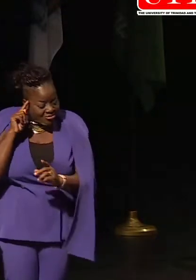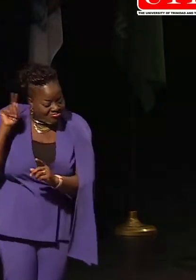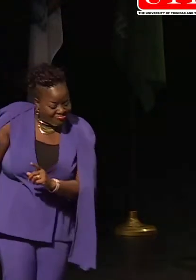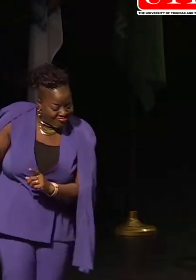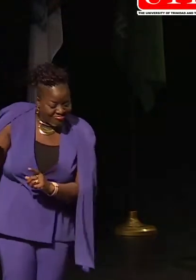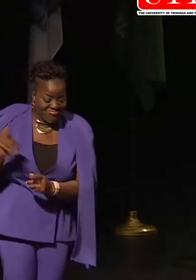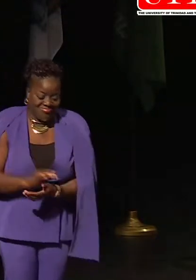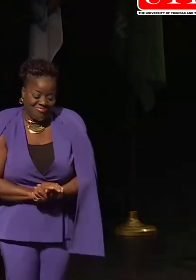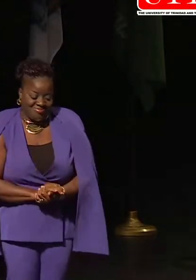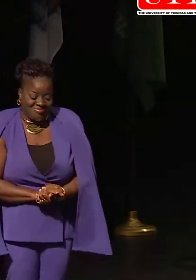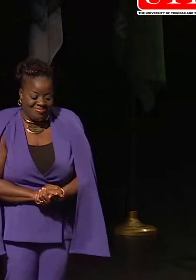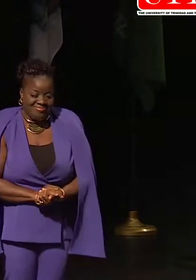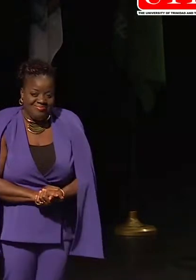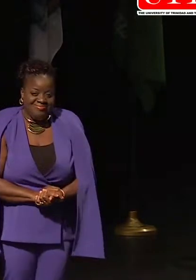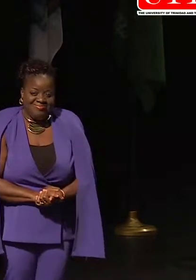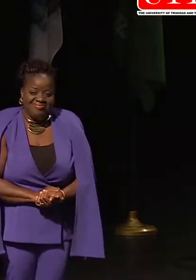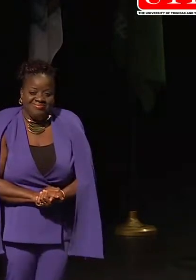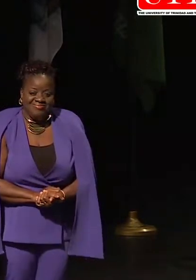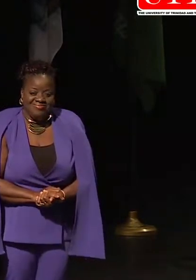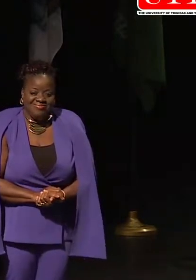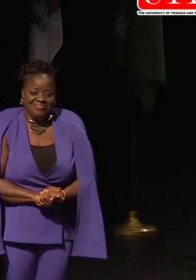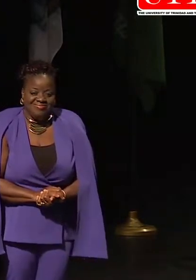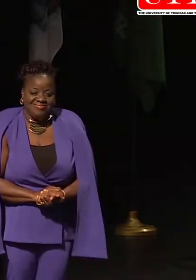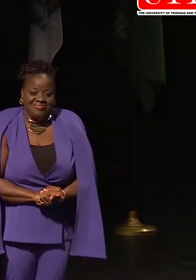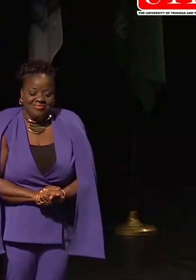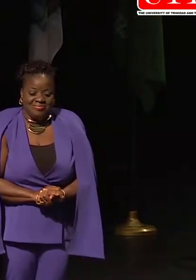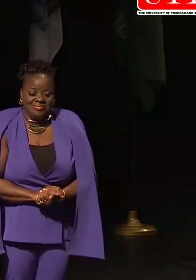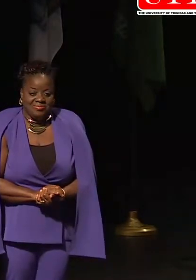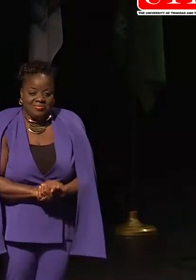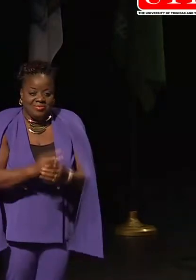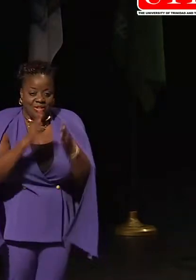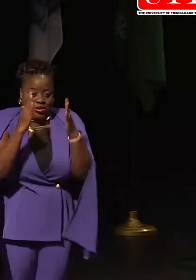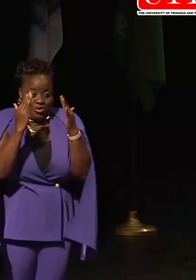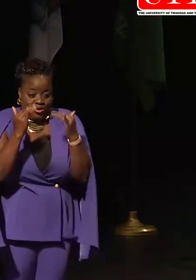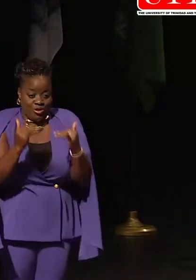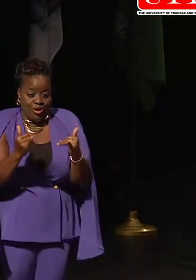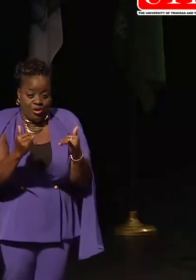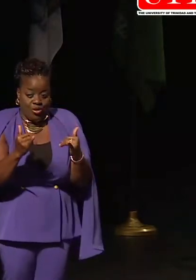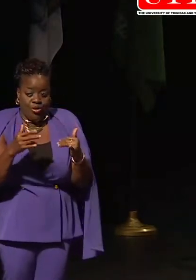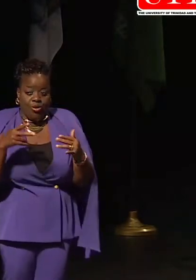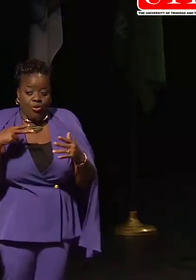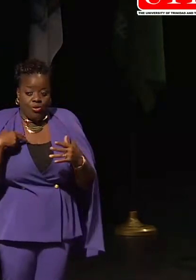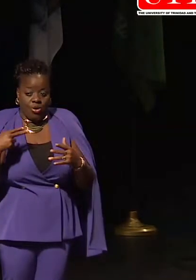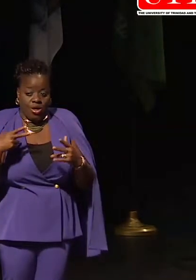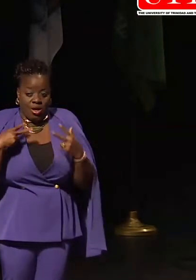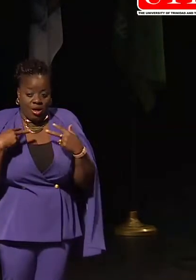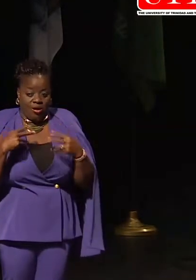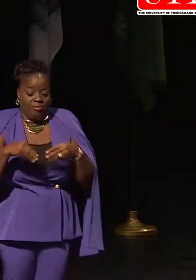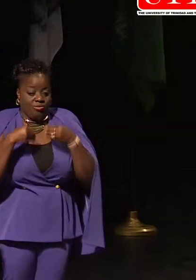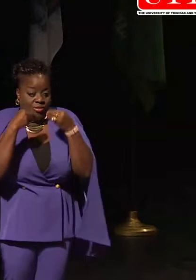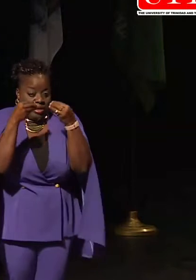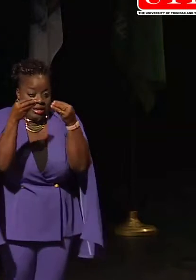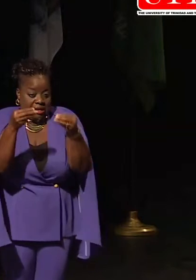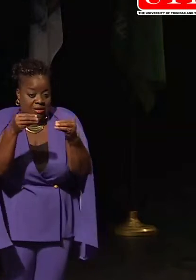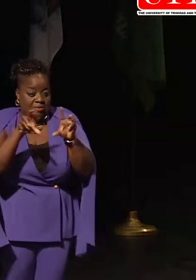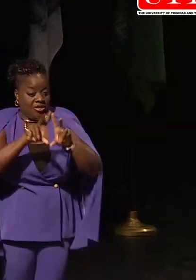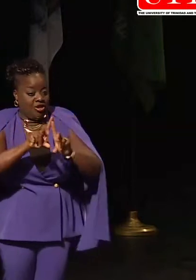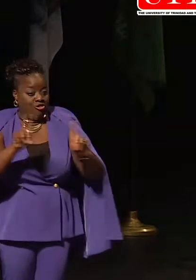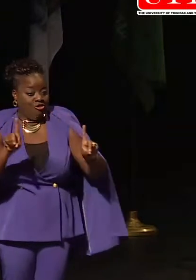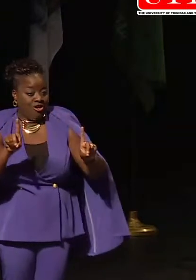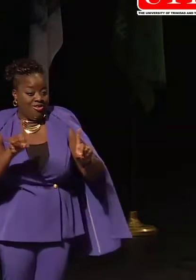that, right? So, all right, so now we have the award of the postgraduate